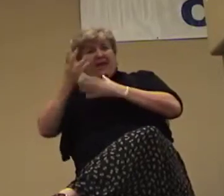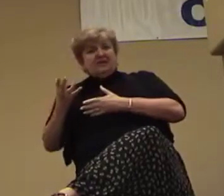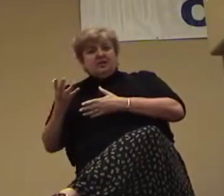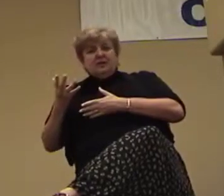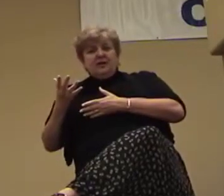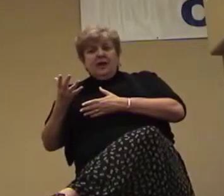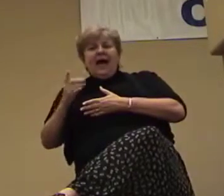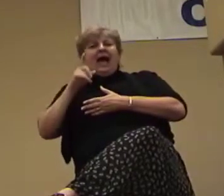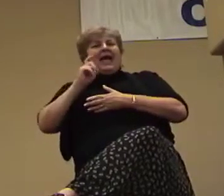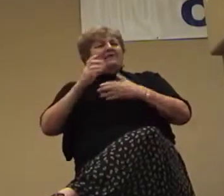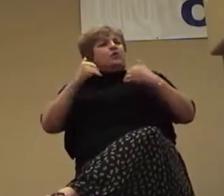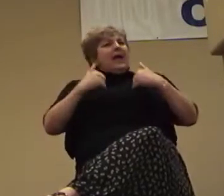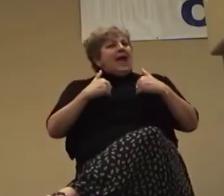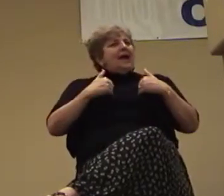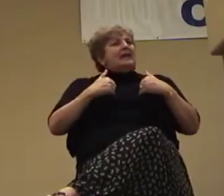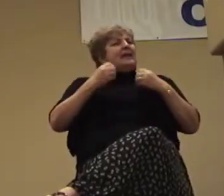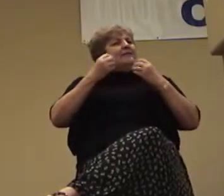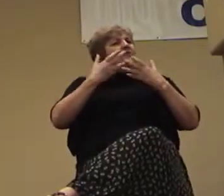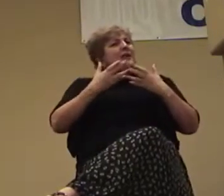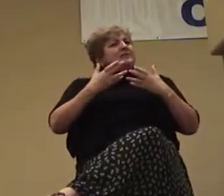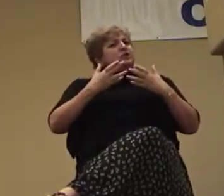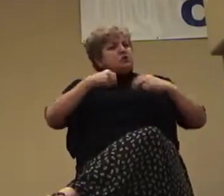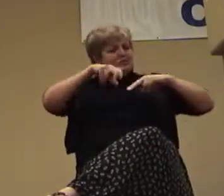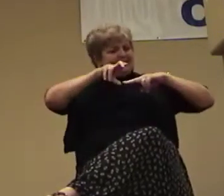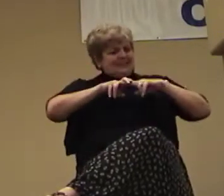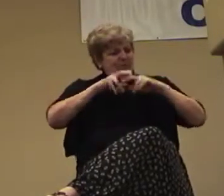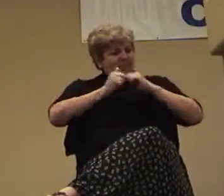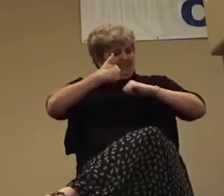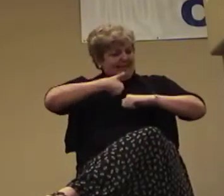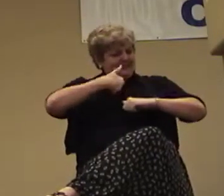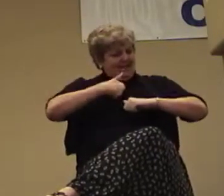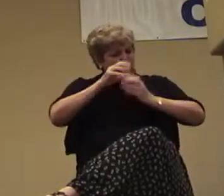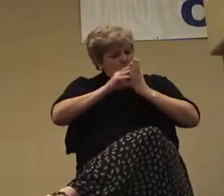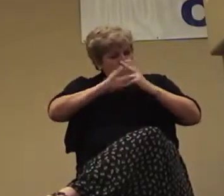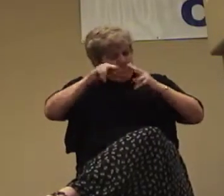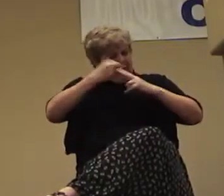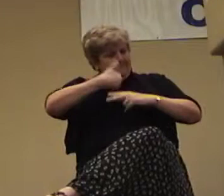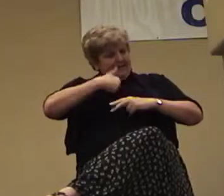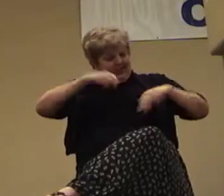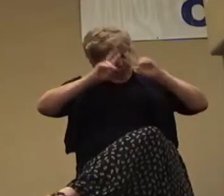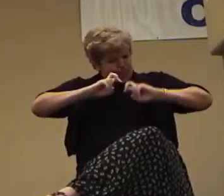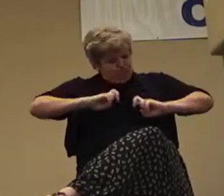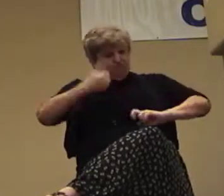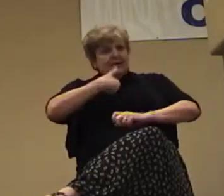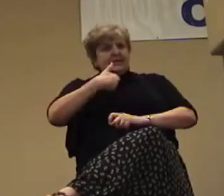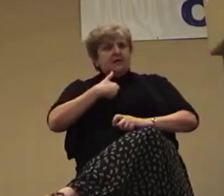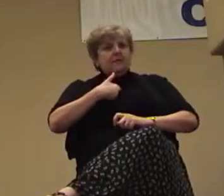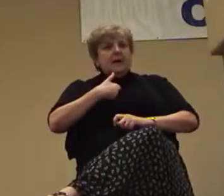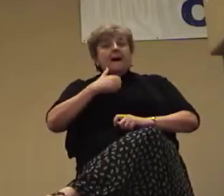down, to get with Candace, and to get with my God. I had to go within. My dear friend Lynette always says, if you don't go within, you will go